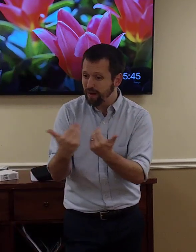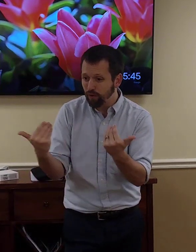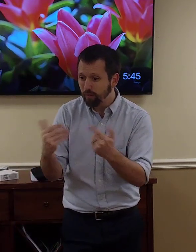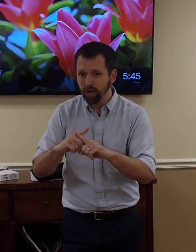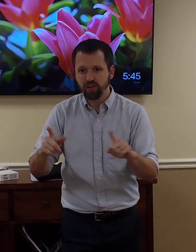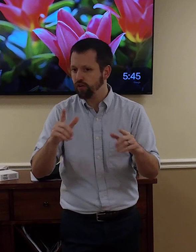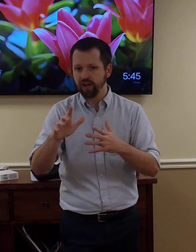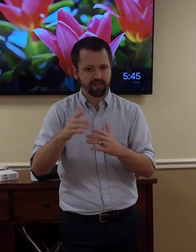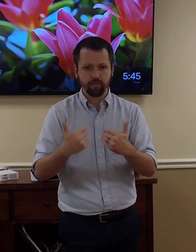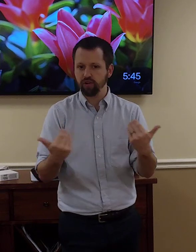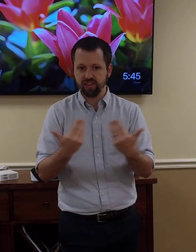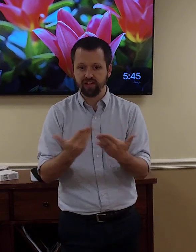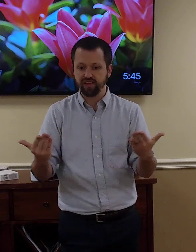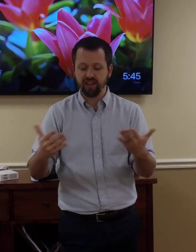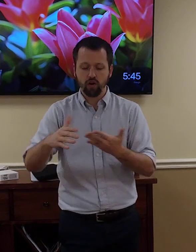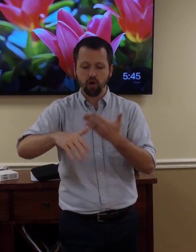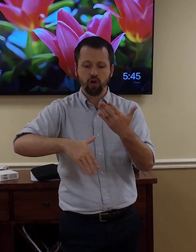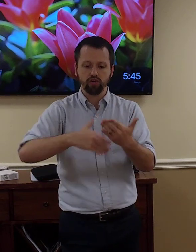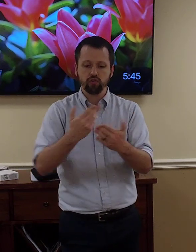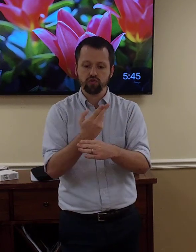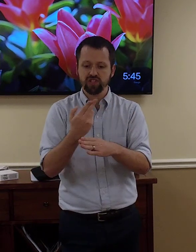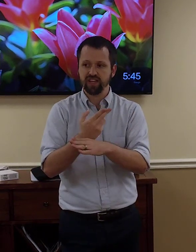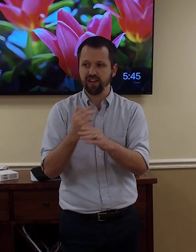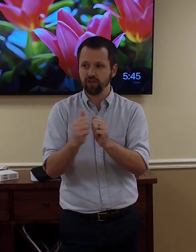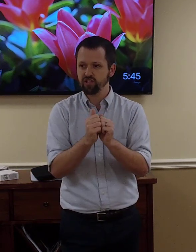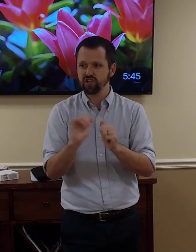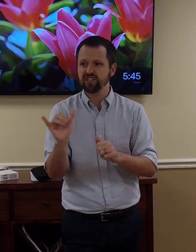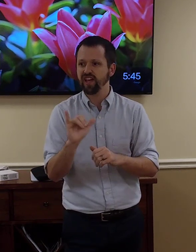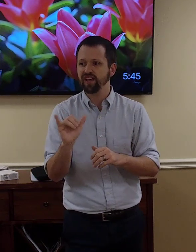separate, but they're not separate things. Like they are all used together. It's just like in